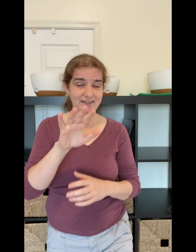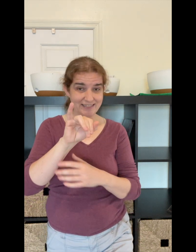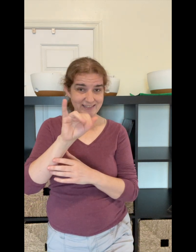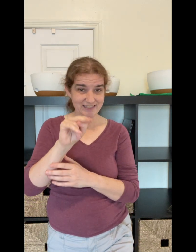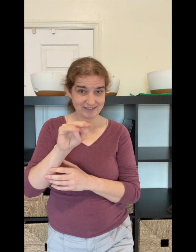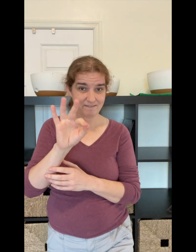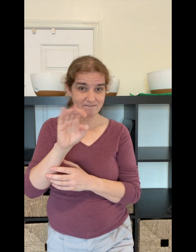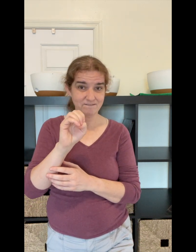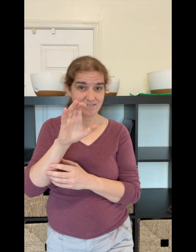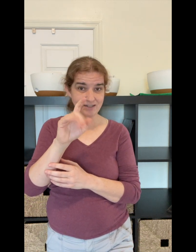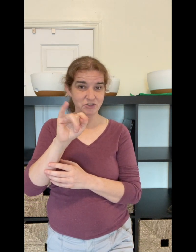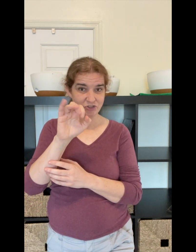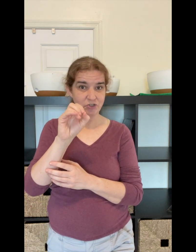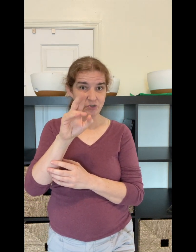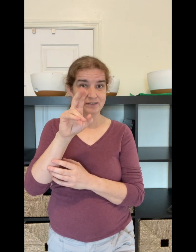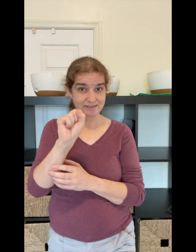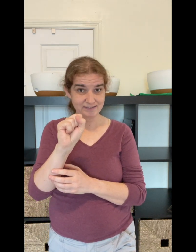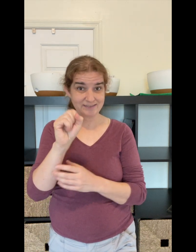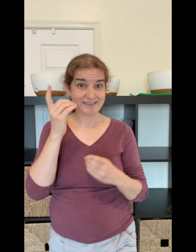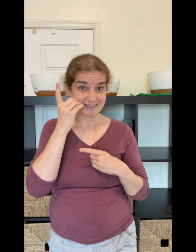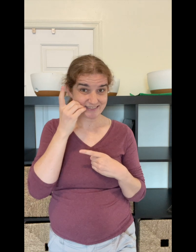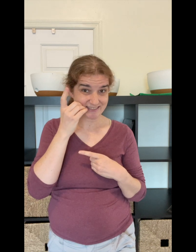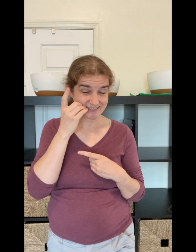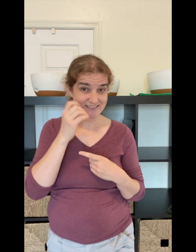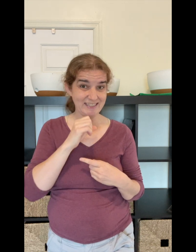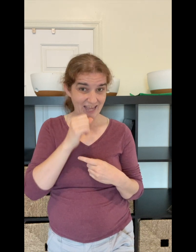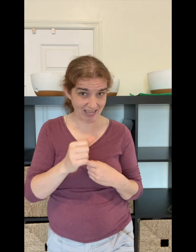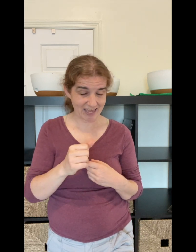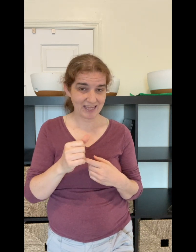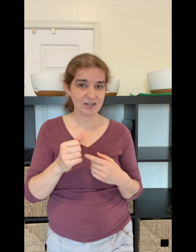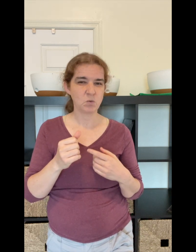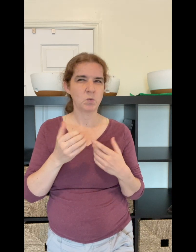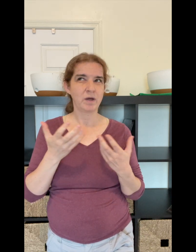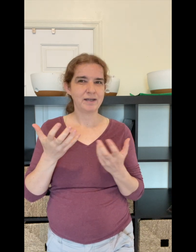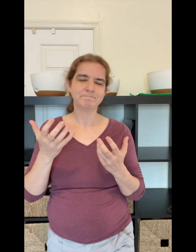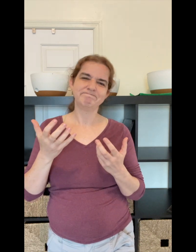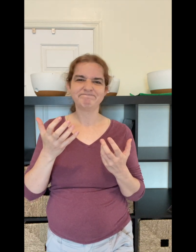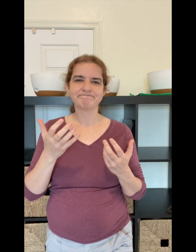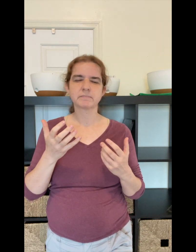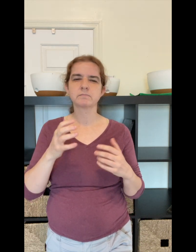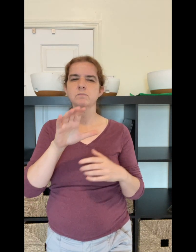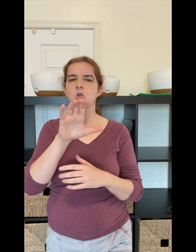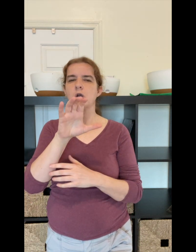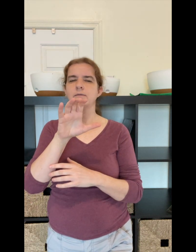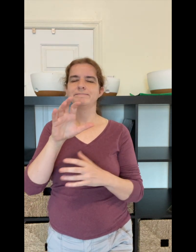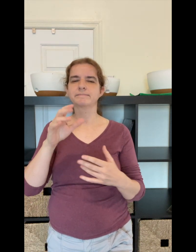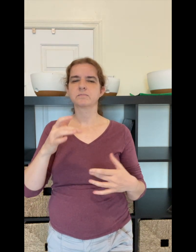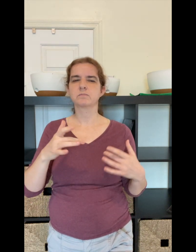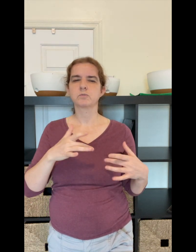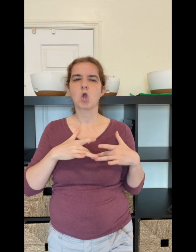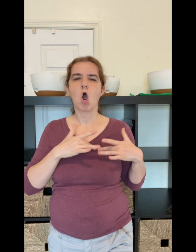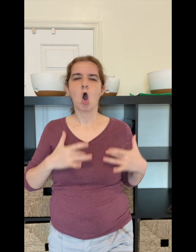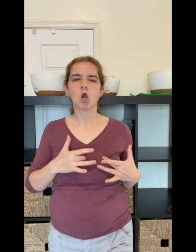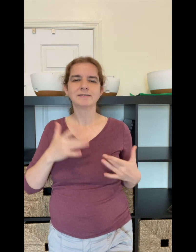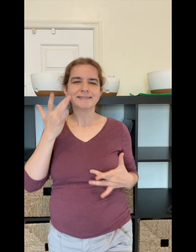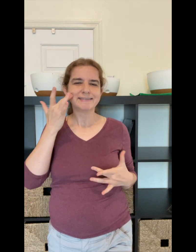not infectious, not an infectious disease, would be